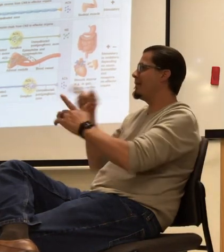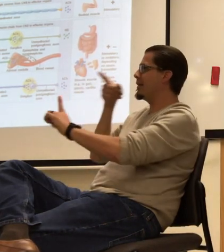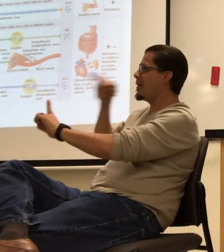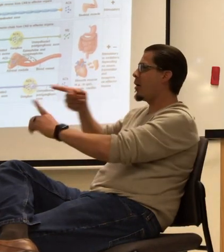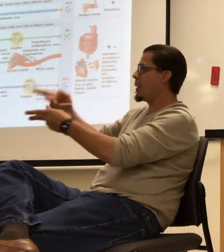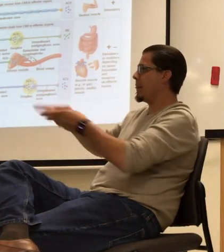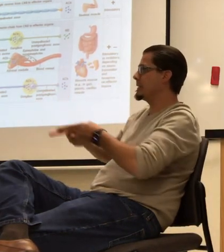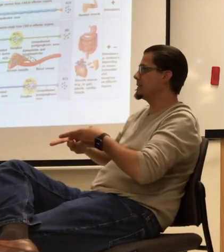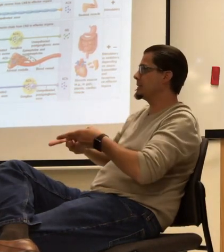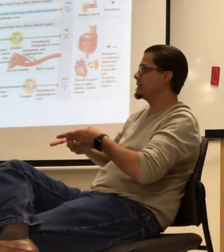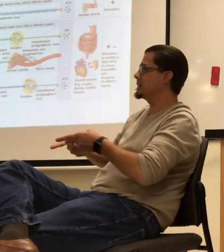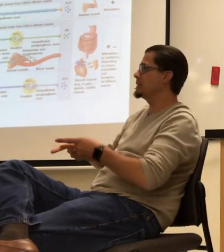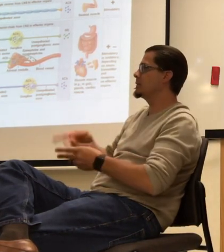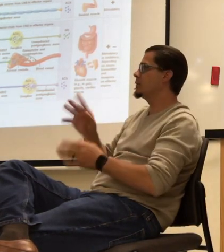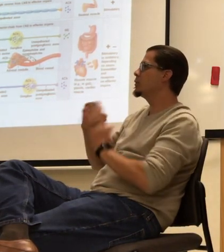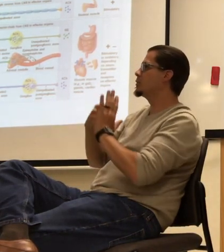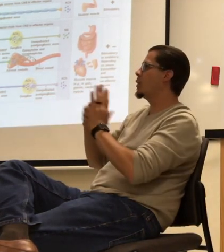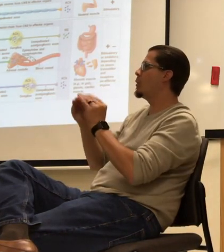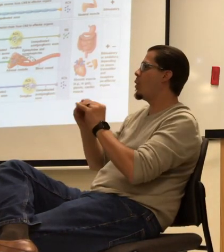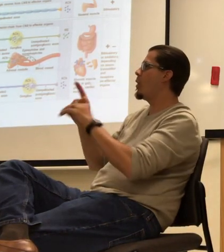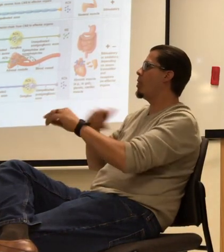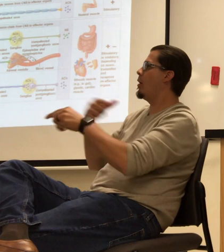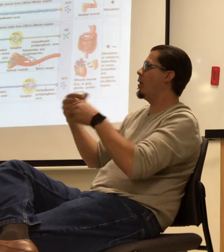So I'll illustrate it being much longer.